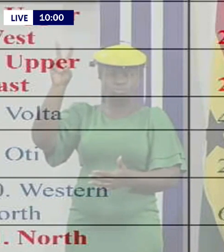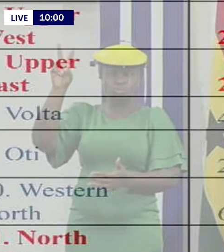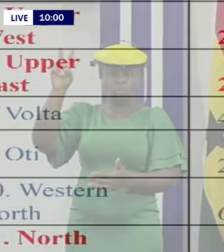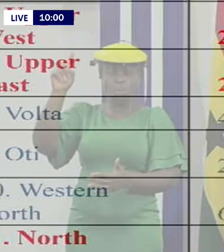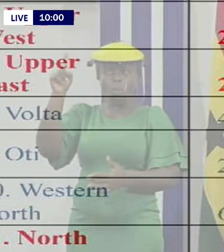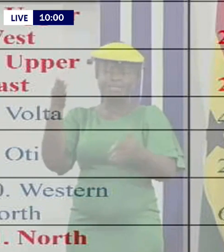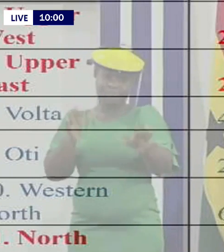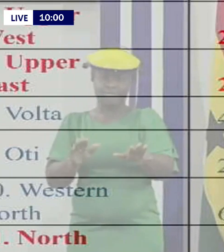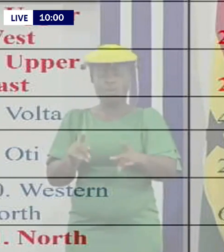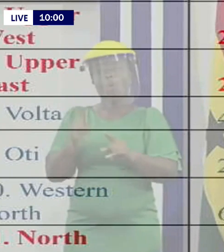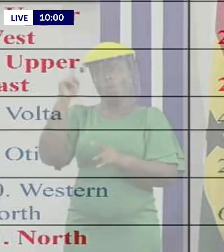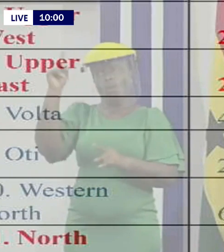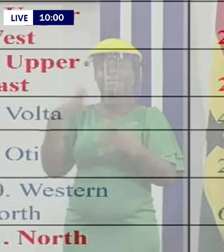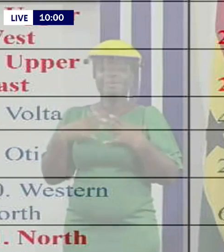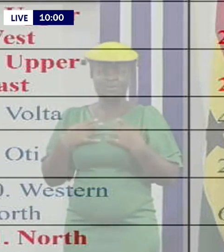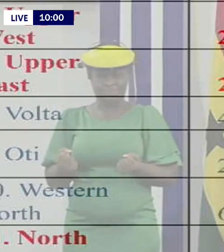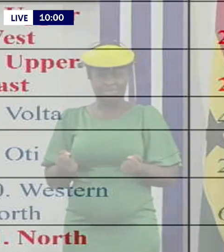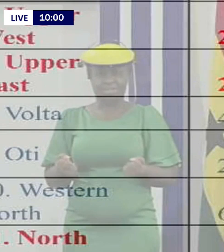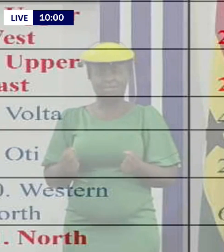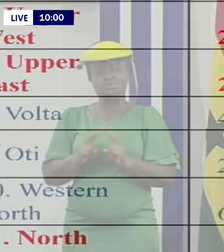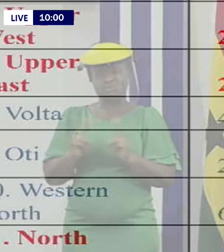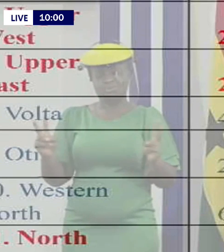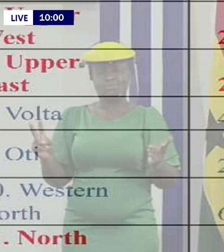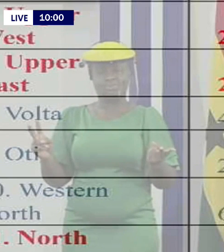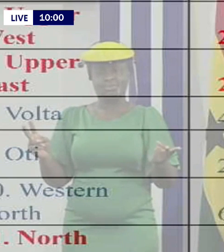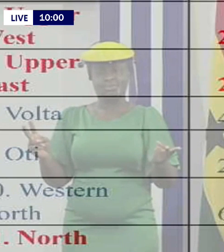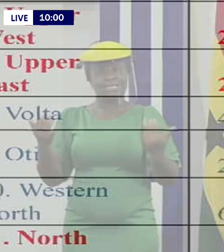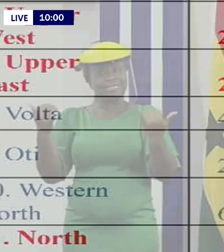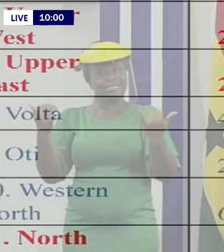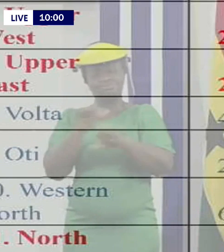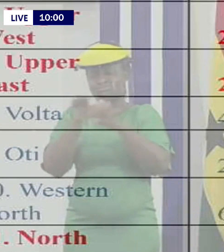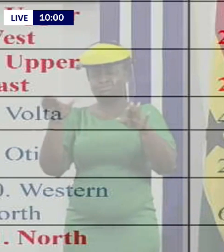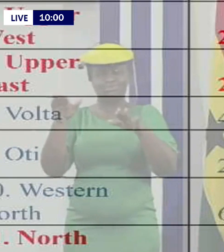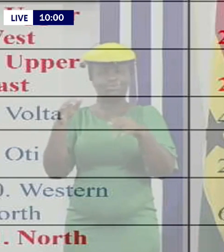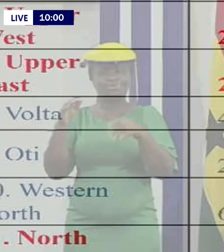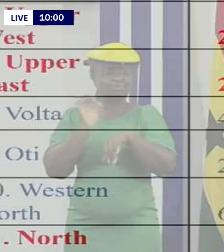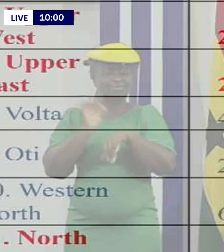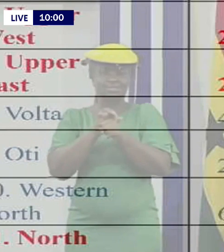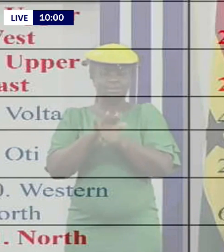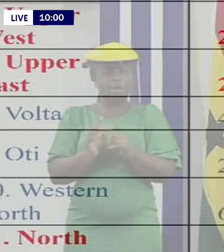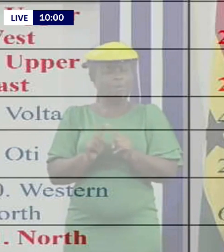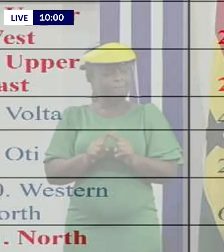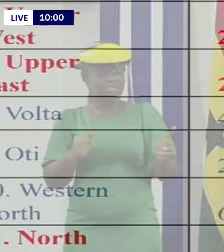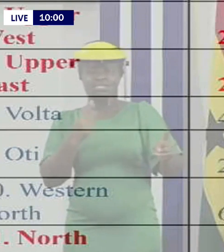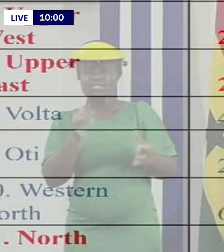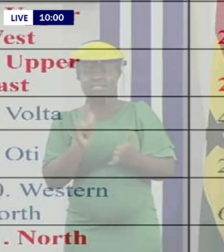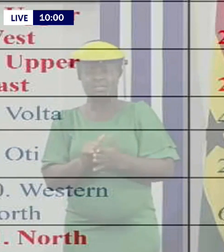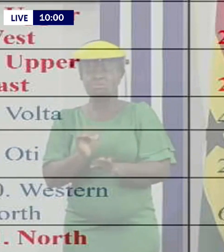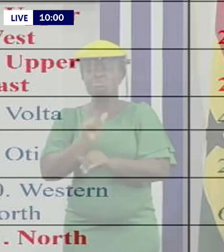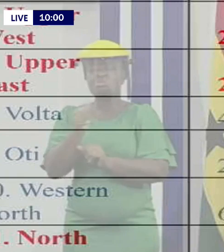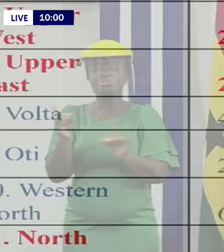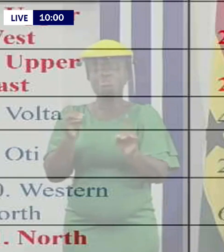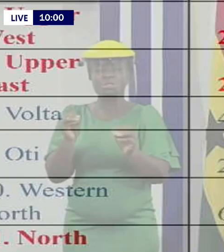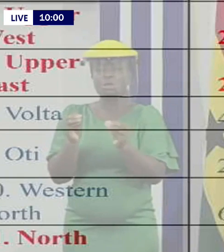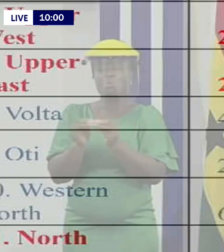and one has recovered. And so they are probably in the same state of currently no case. But this is not to say that because of that, there's not doing a